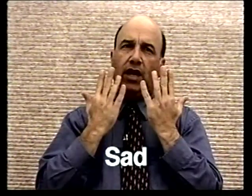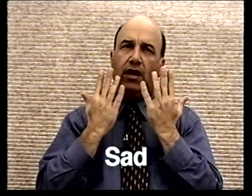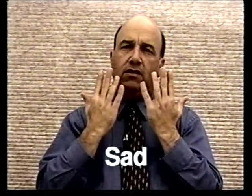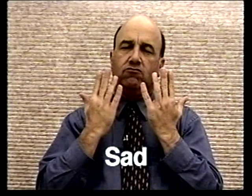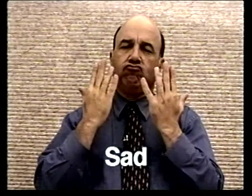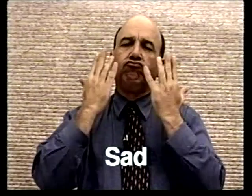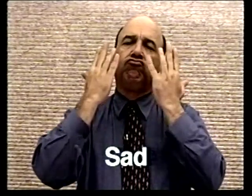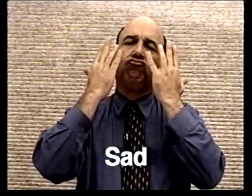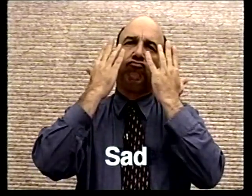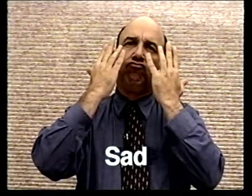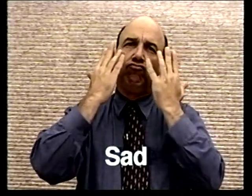Sad.